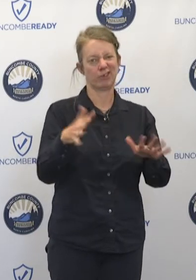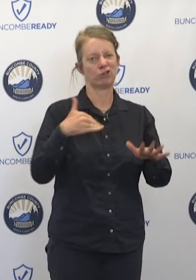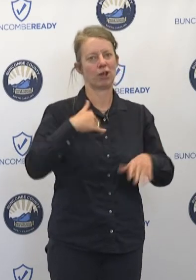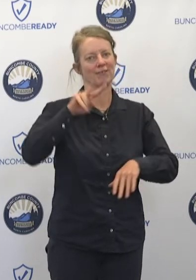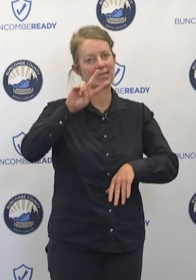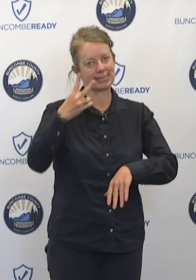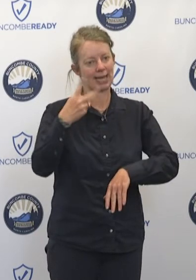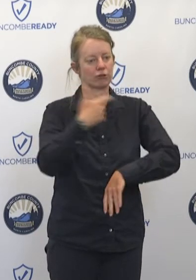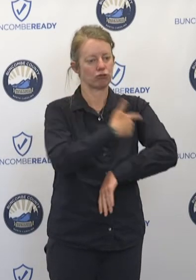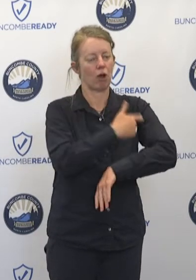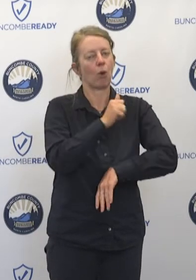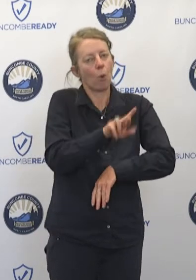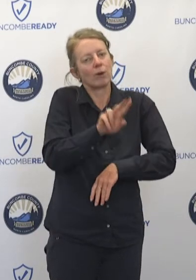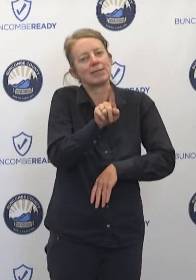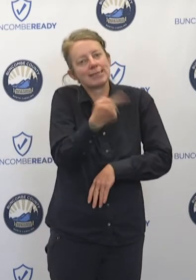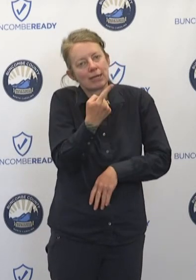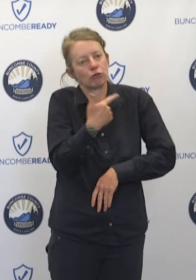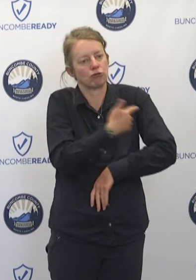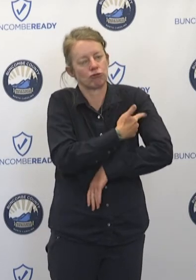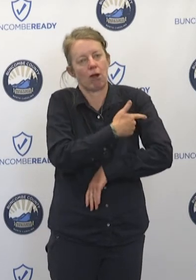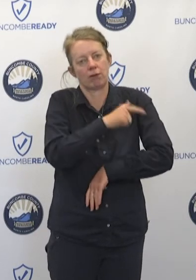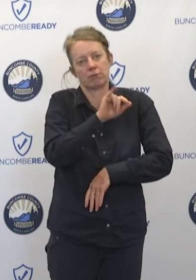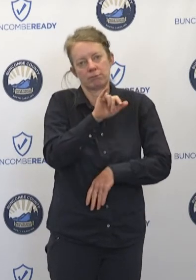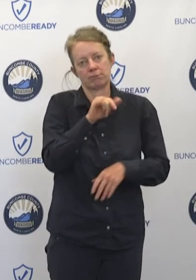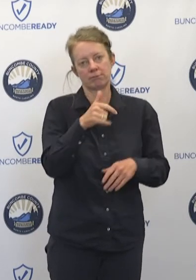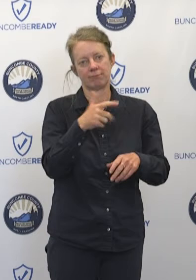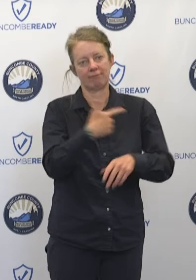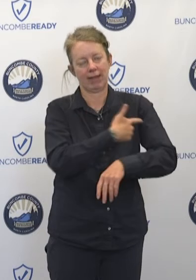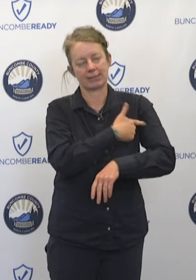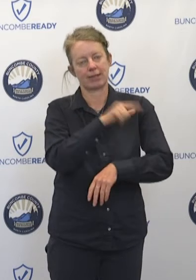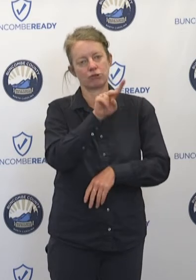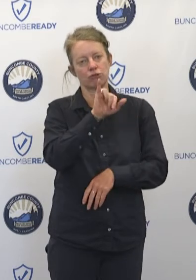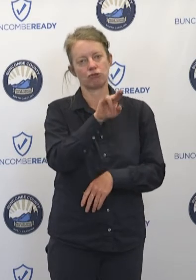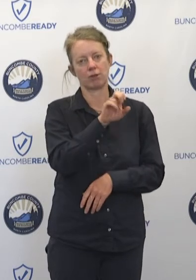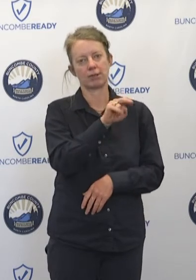or single dose vaccinations.